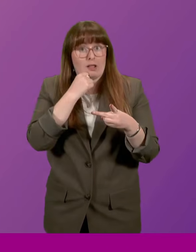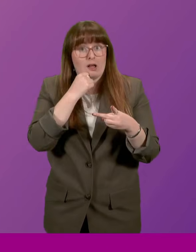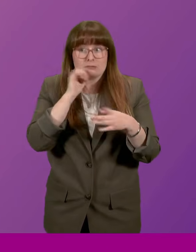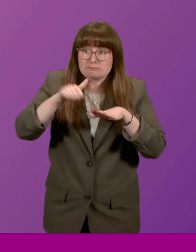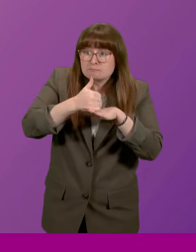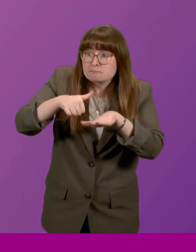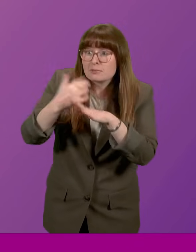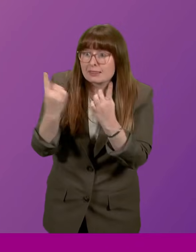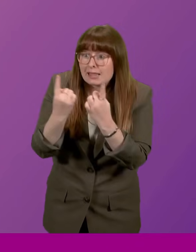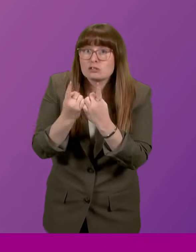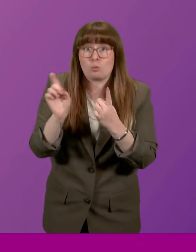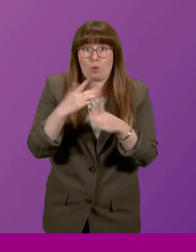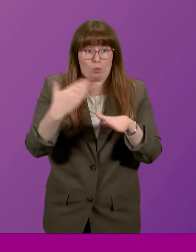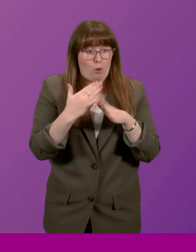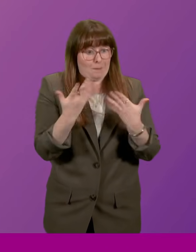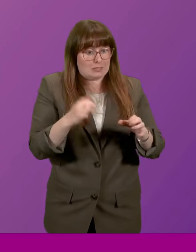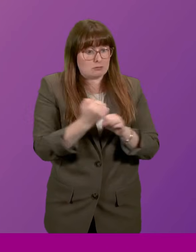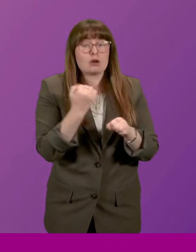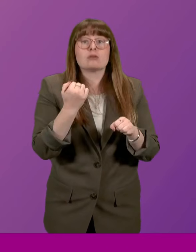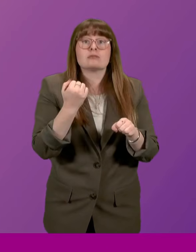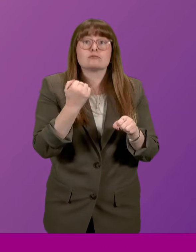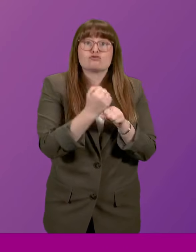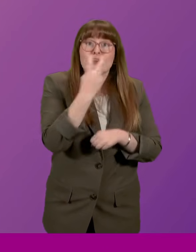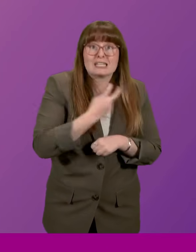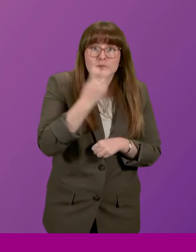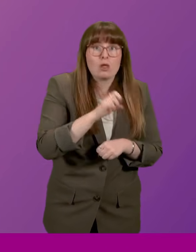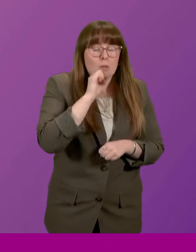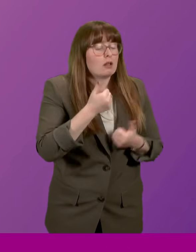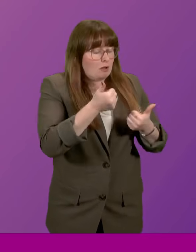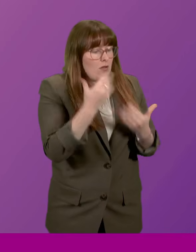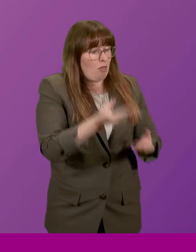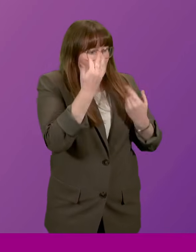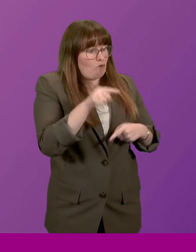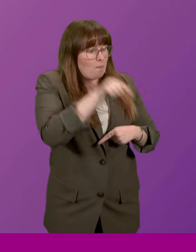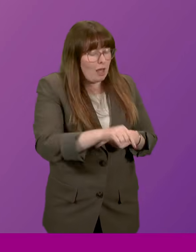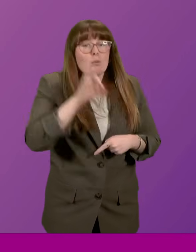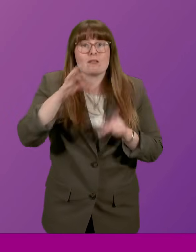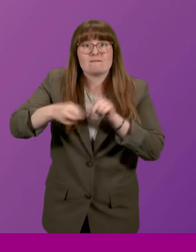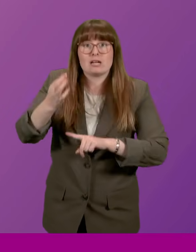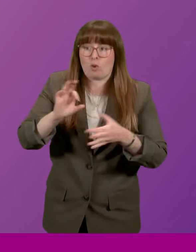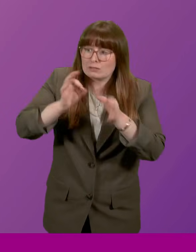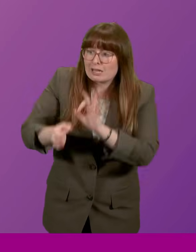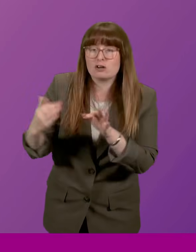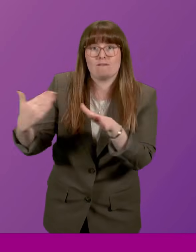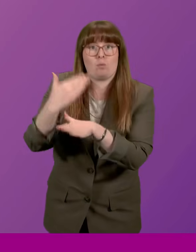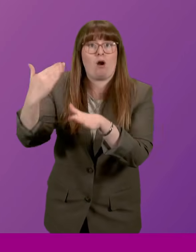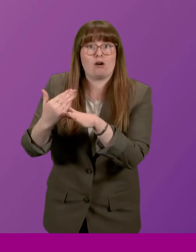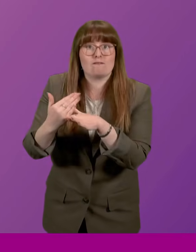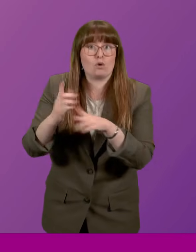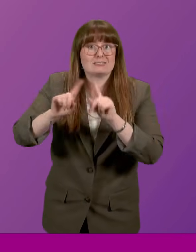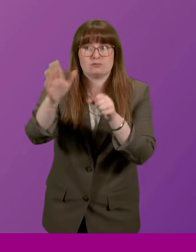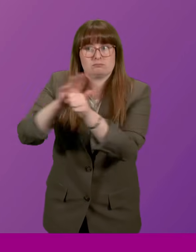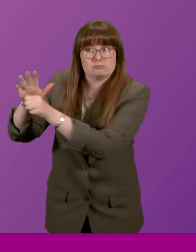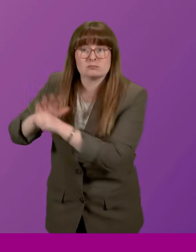measures arising out of the work that we are doing in Grangemouth on finding alternative opportunities for industrial sites, and that work was shared